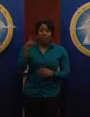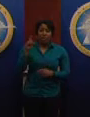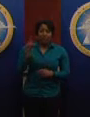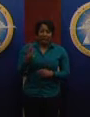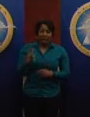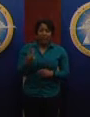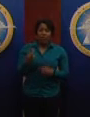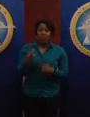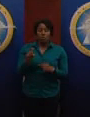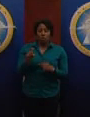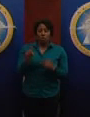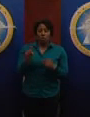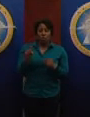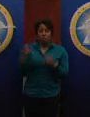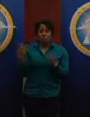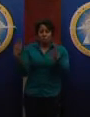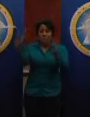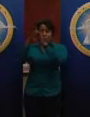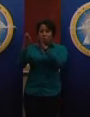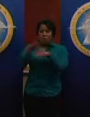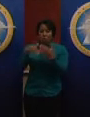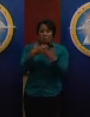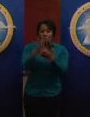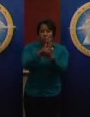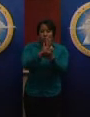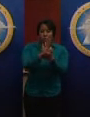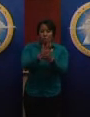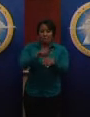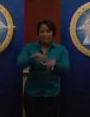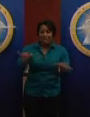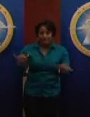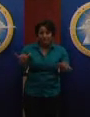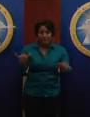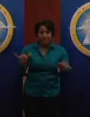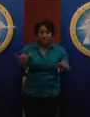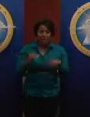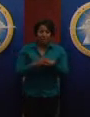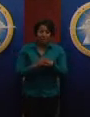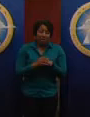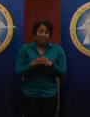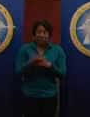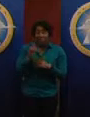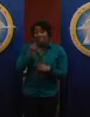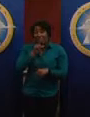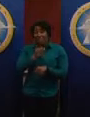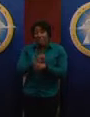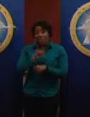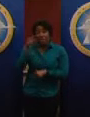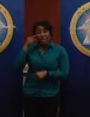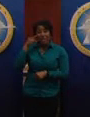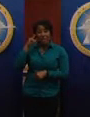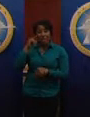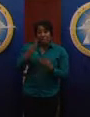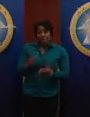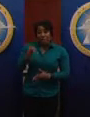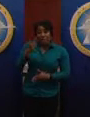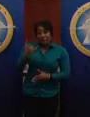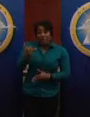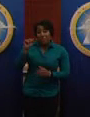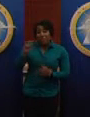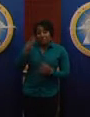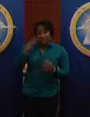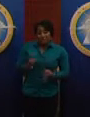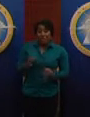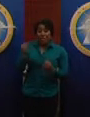statewide state of emergency and closed all the schools at one time. And certainly she retains that authority if we get in a situation where that needs to